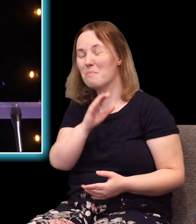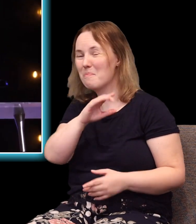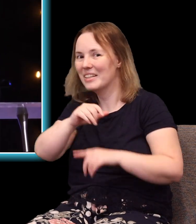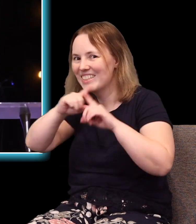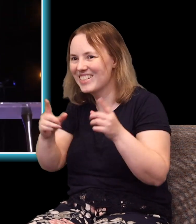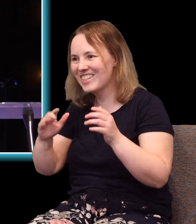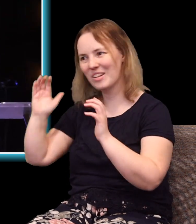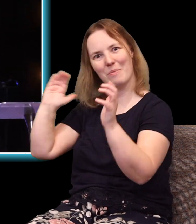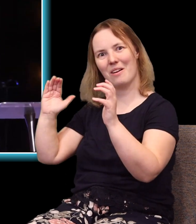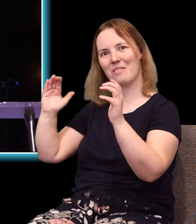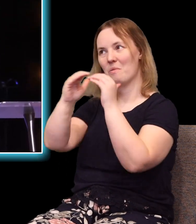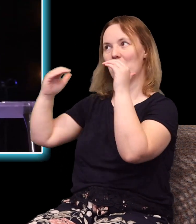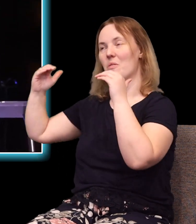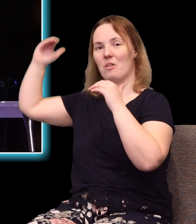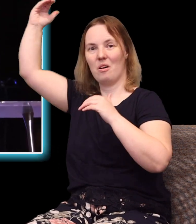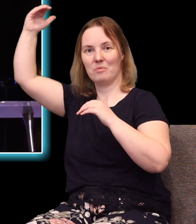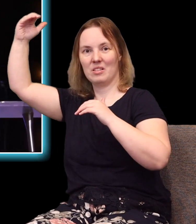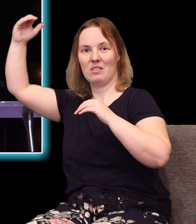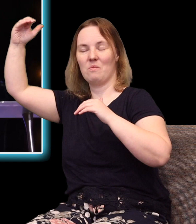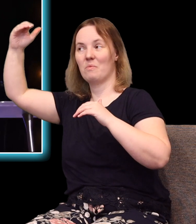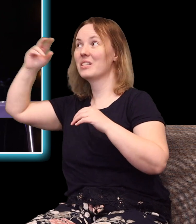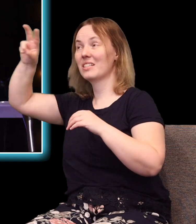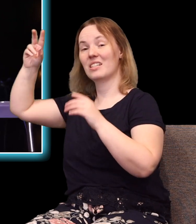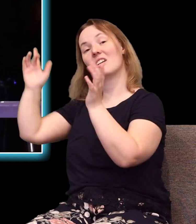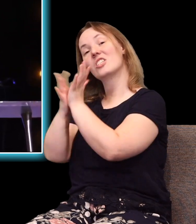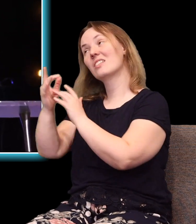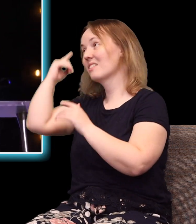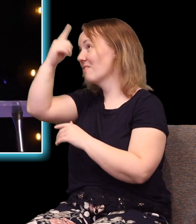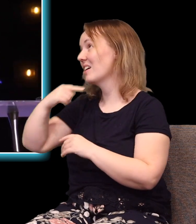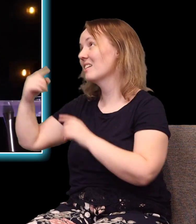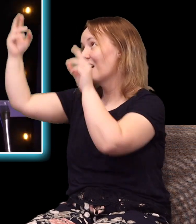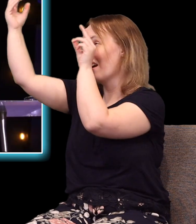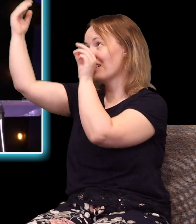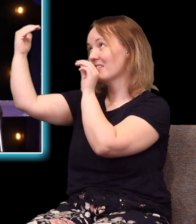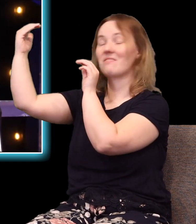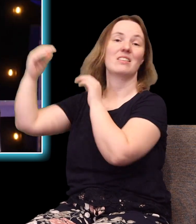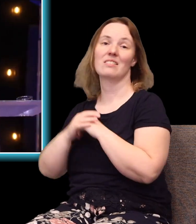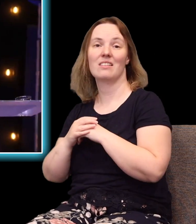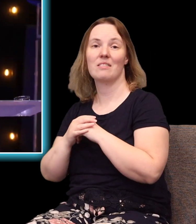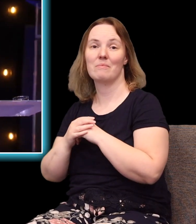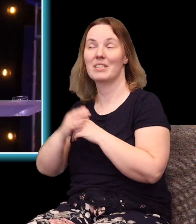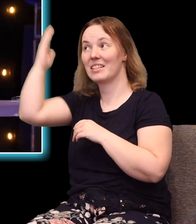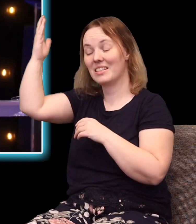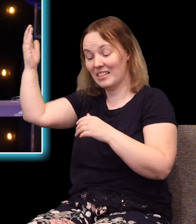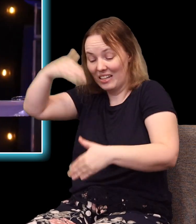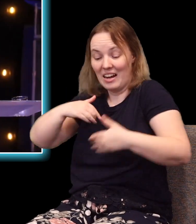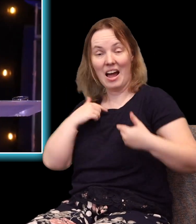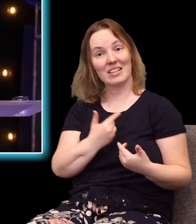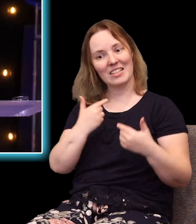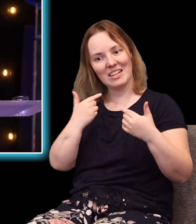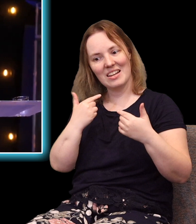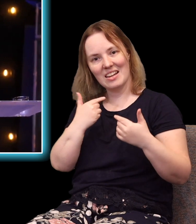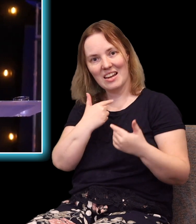we will ultimately be, but we will be that when we see Jesus face to face. But because he's in you now,